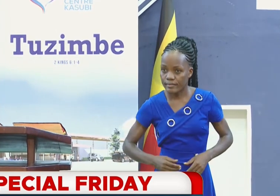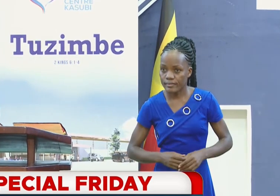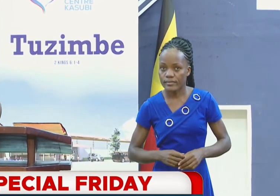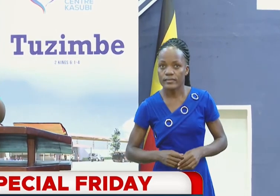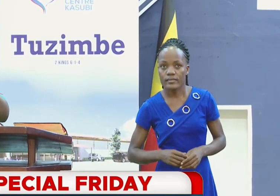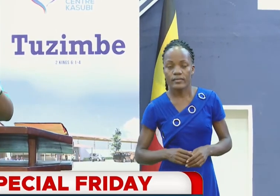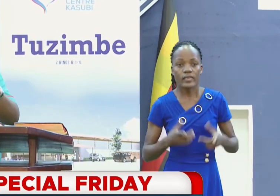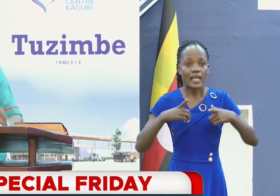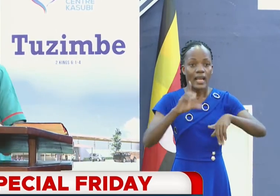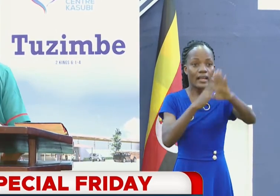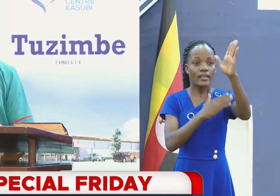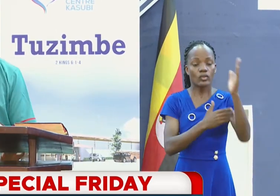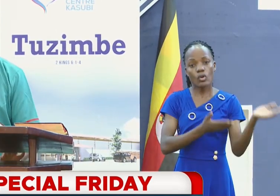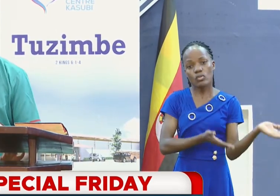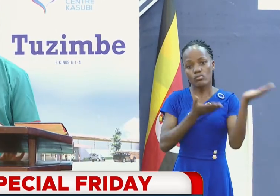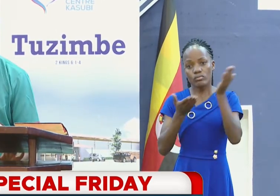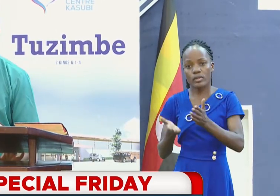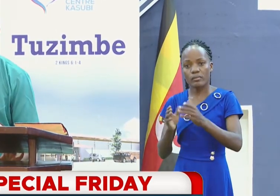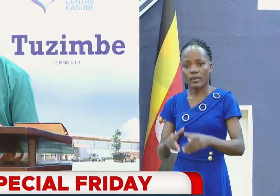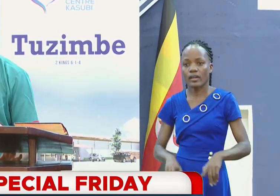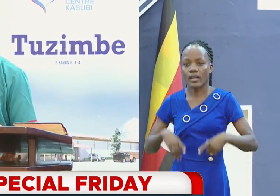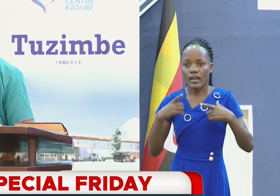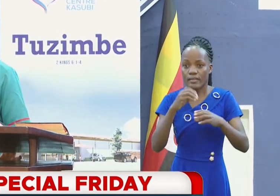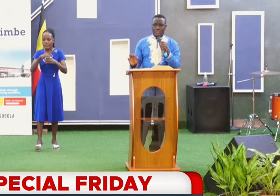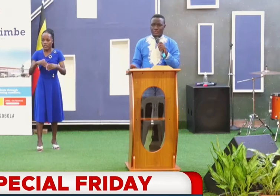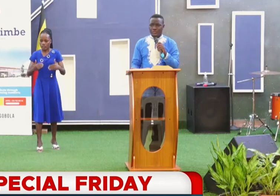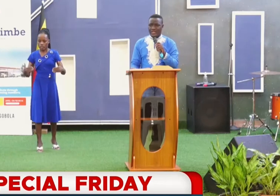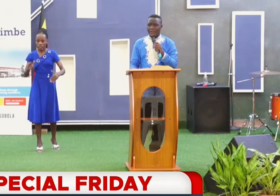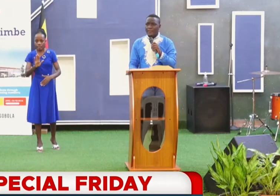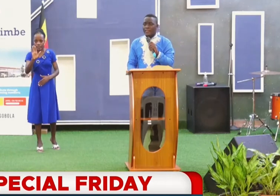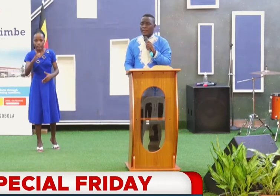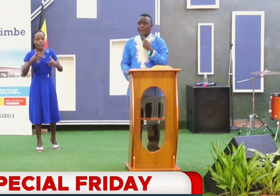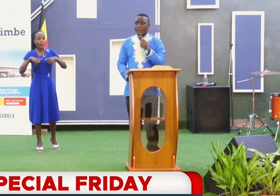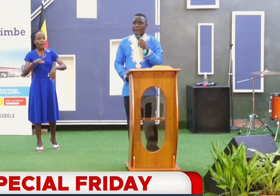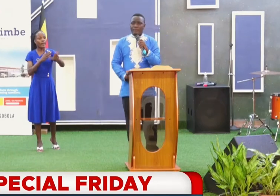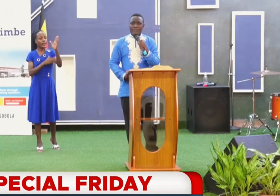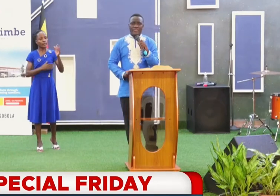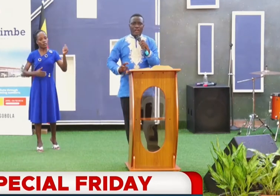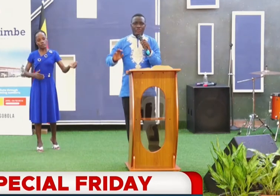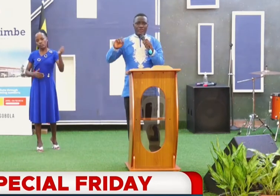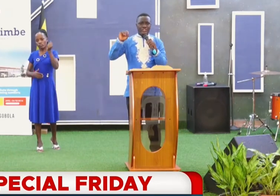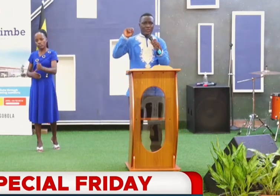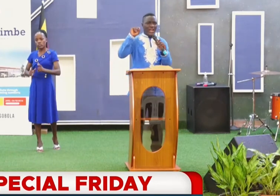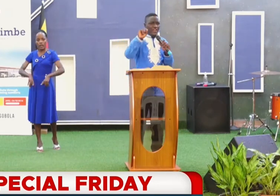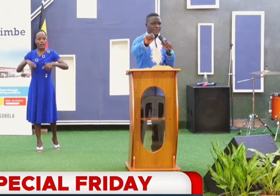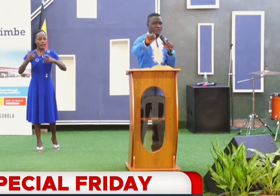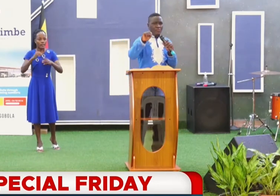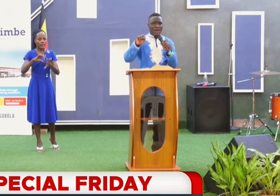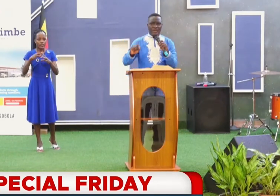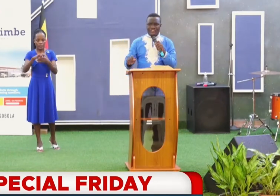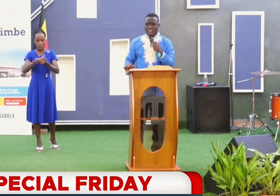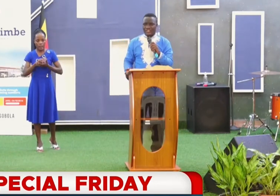Jesus' name. Amen. May the Lord restore life in your children. May the Lord restore life